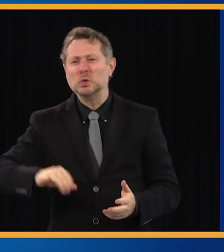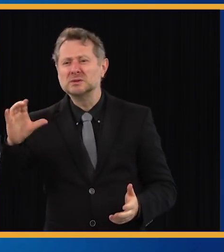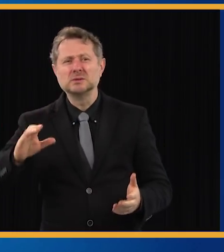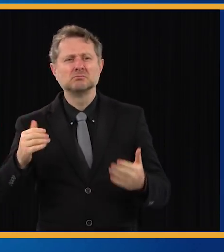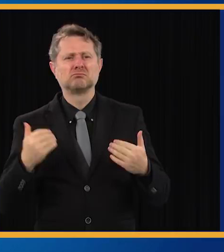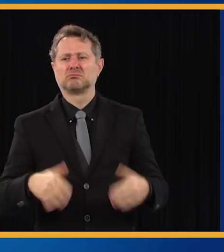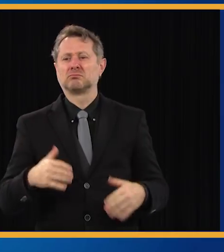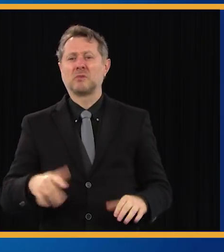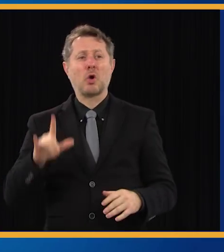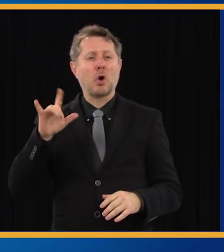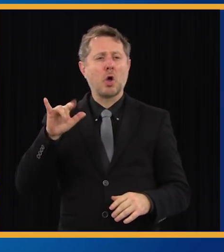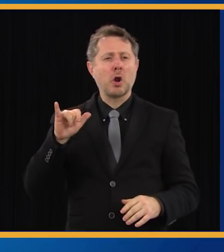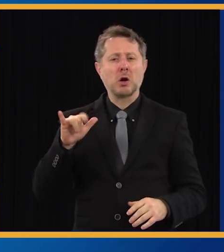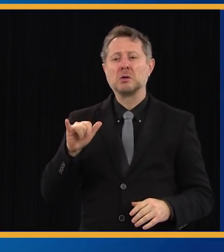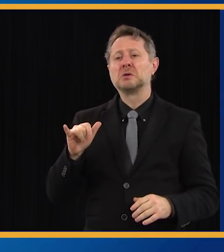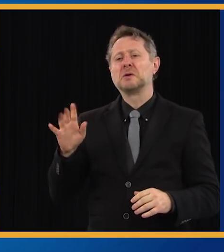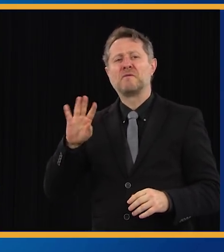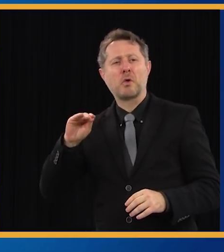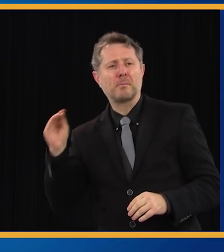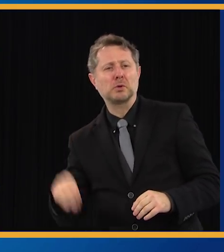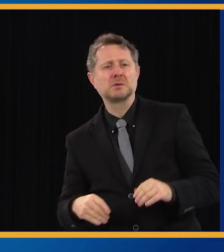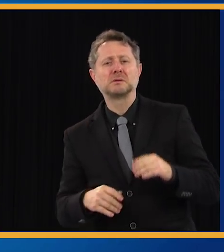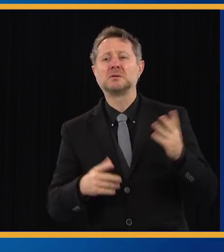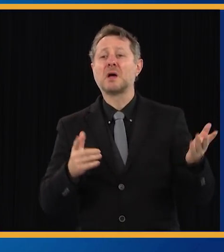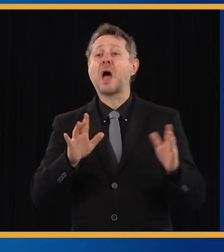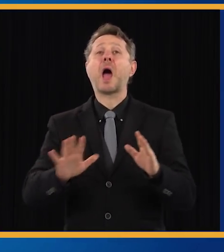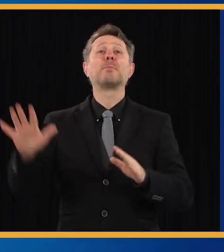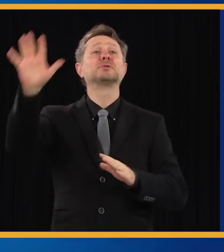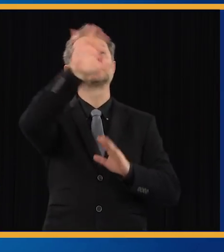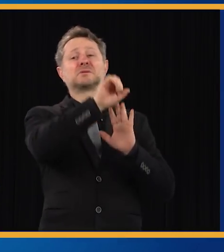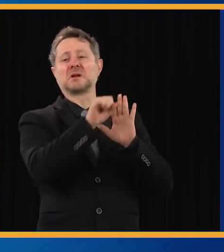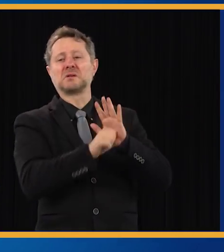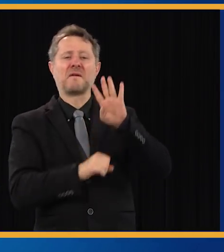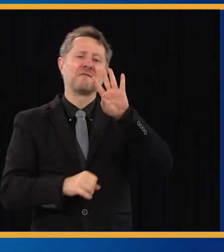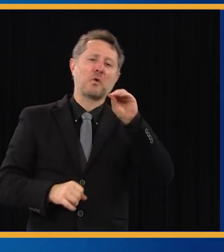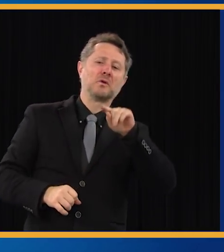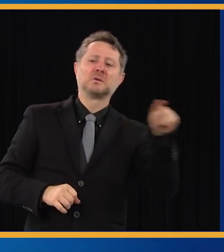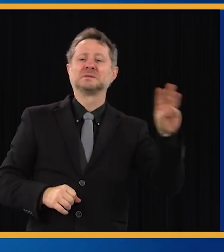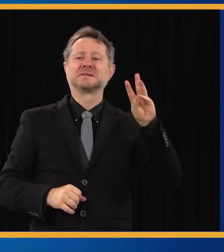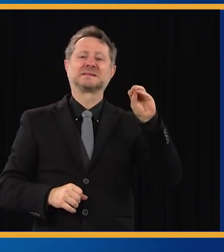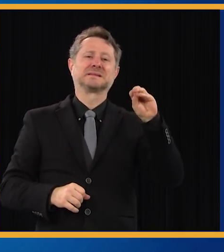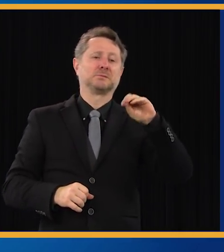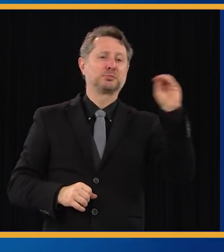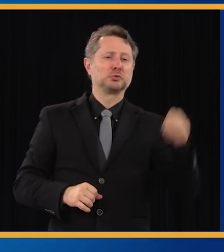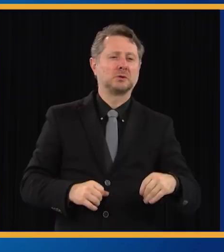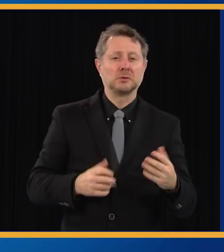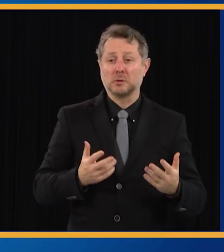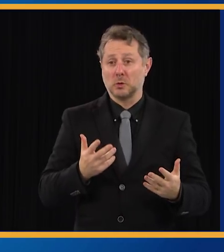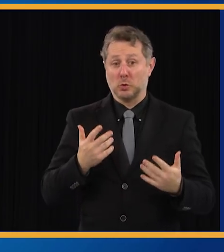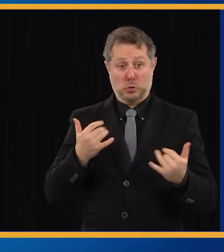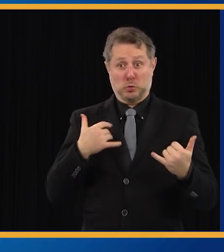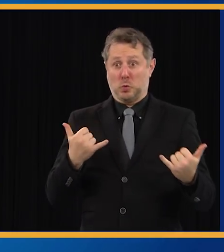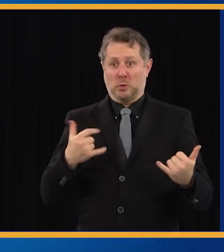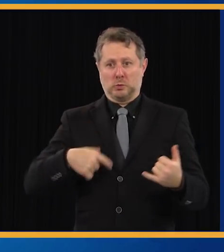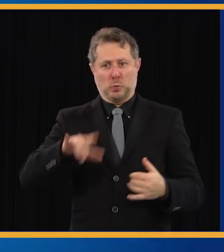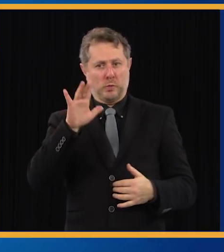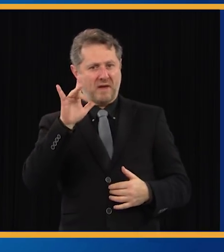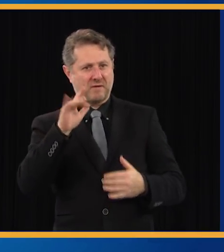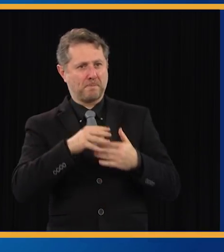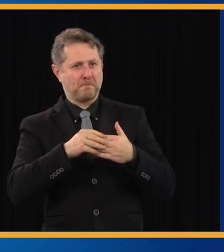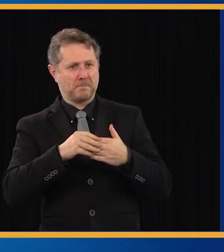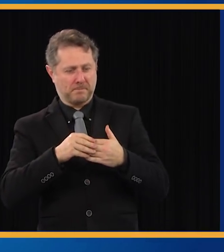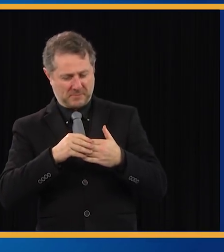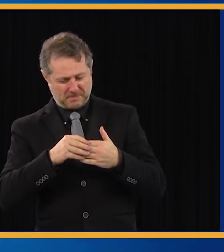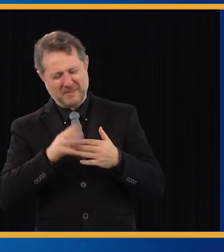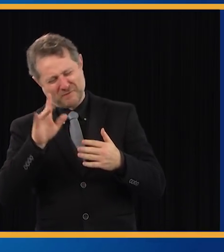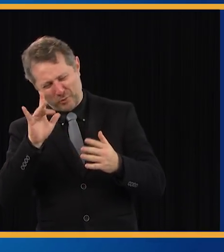40 to 60% across upstate New York. So we're going to commit $25 million for emergency funding for